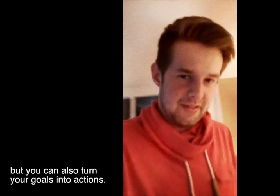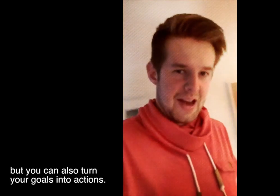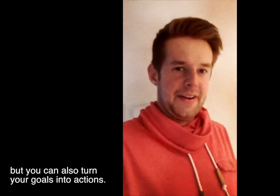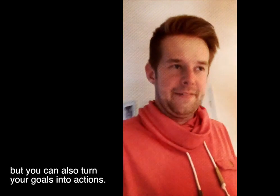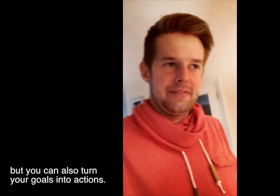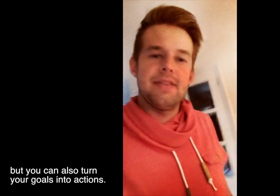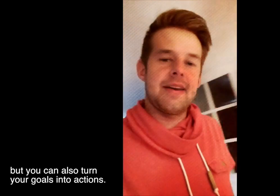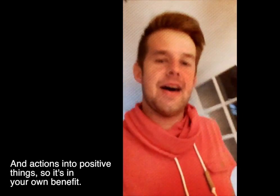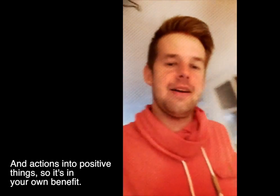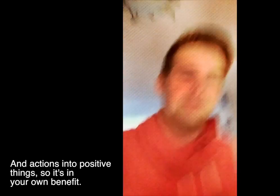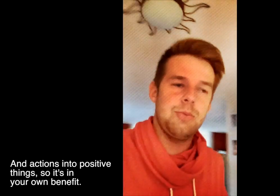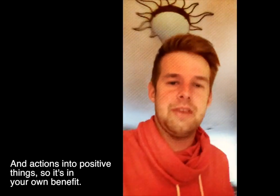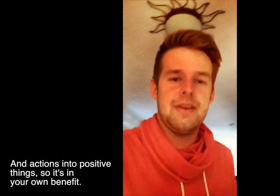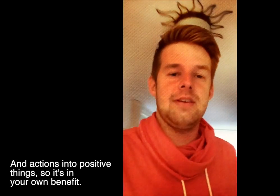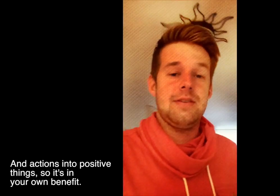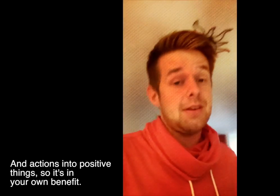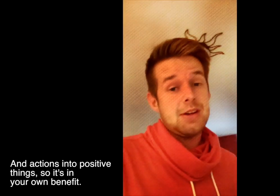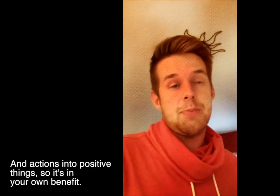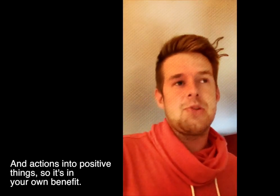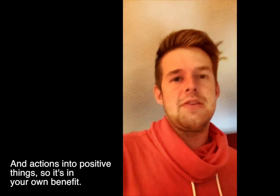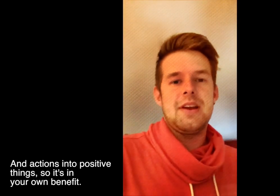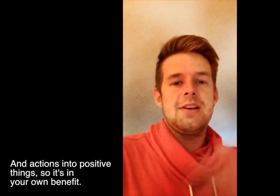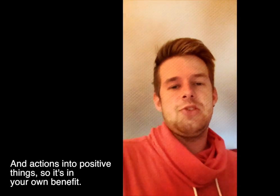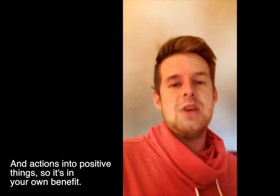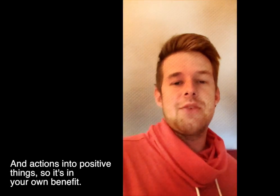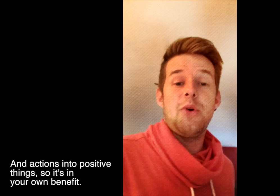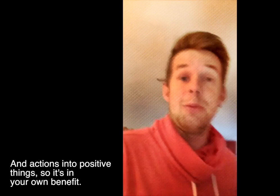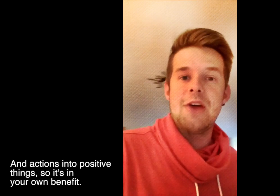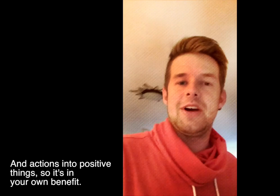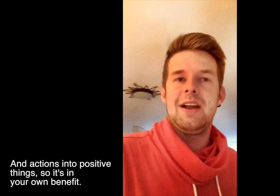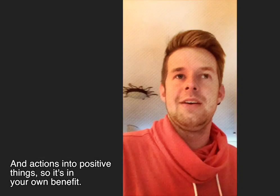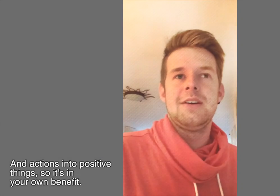in daden. En daar omzet in je positieve dingen en je eigen voordeel mee uit te halen.